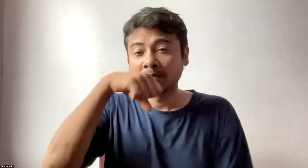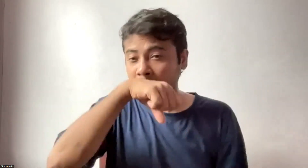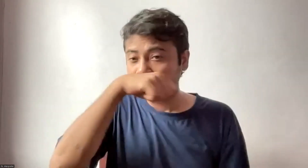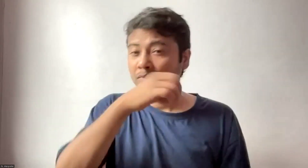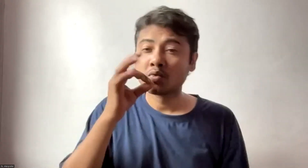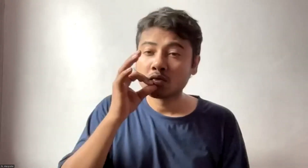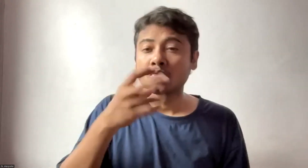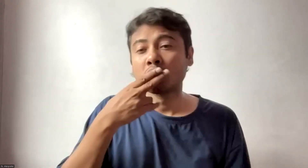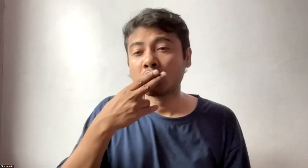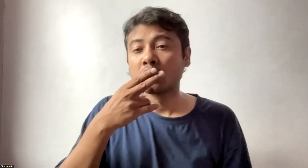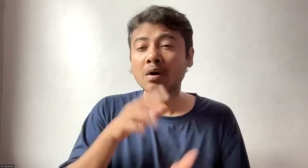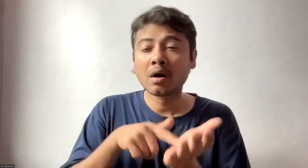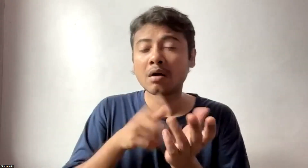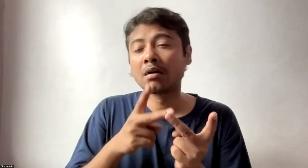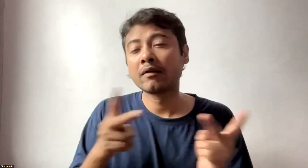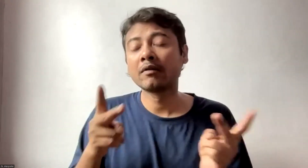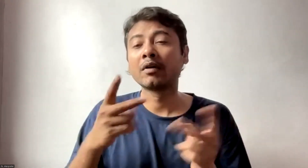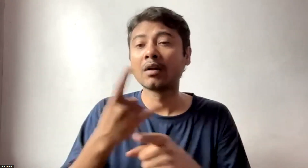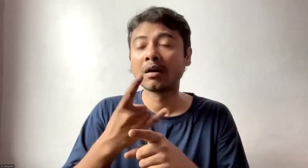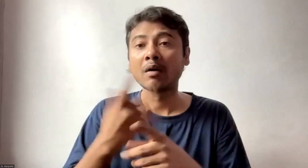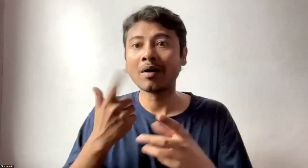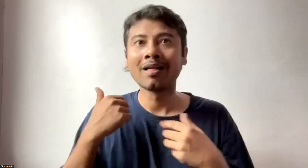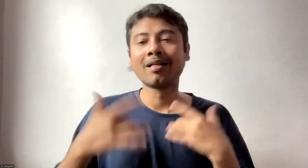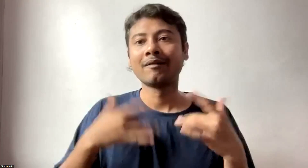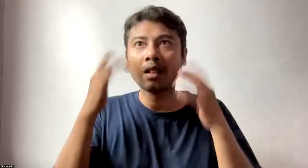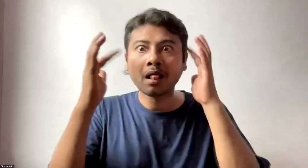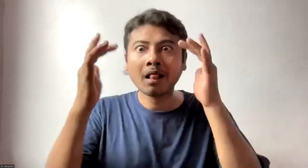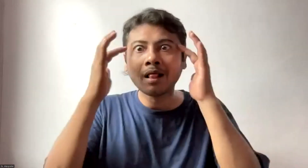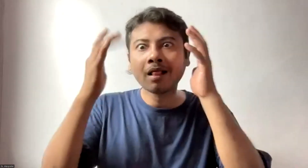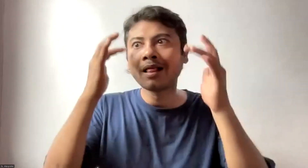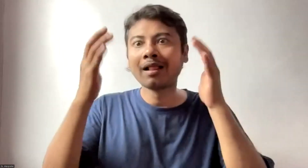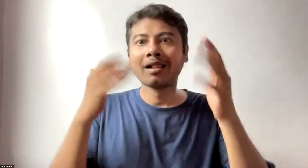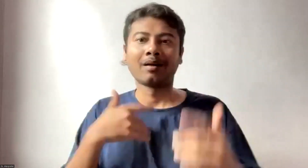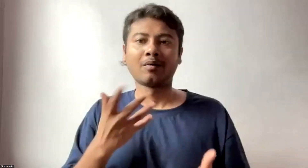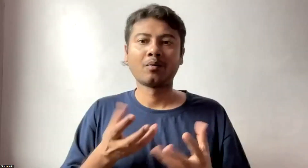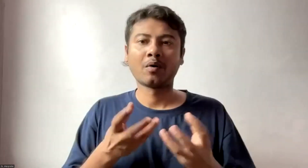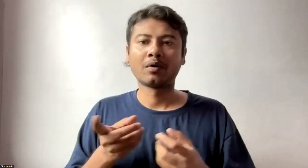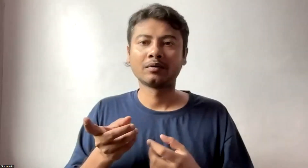are totally in the mode of ignorance. Ignorance means absolute darkness.